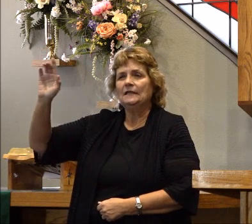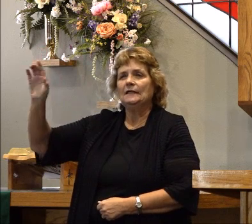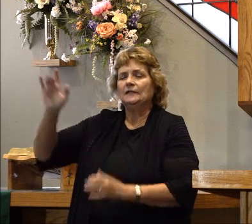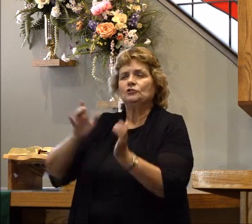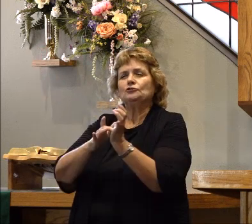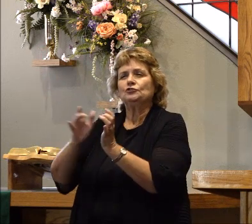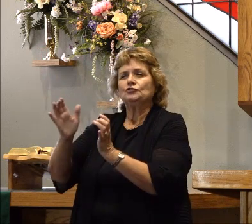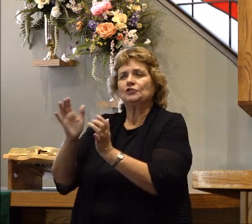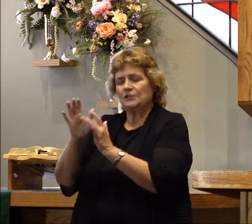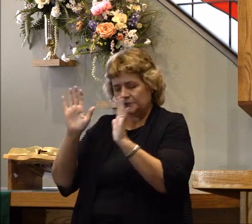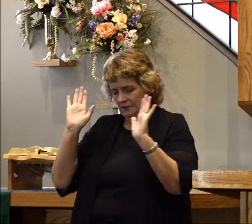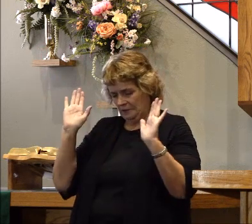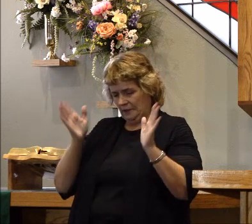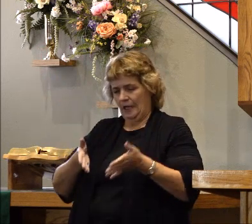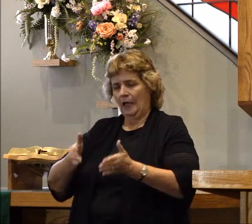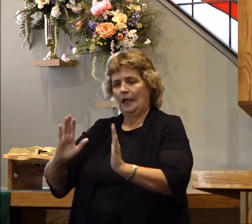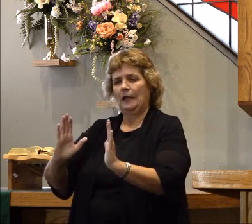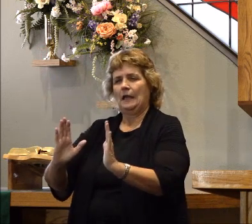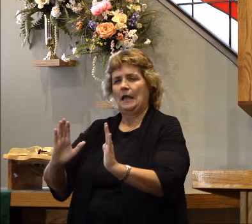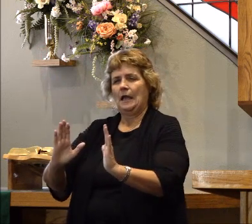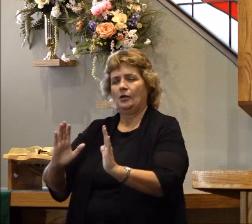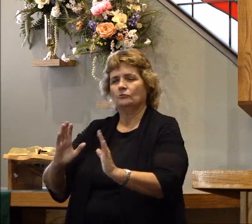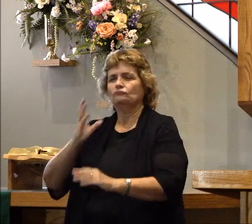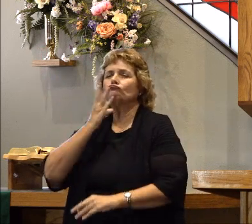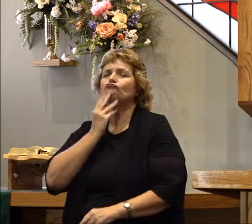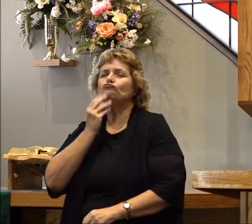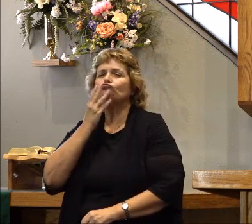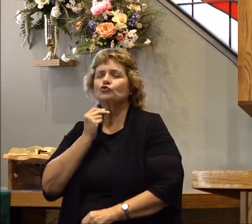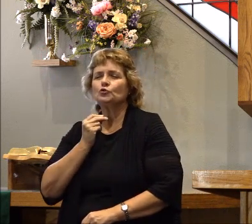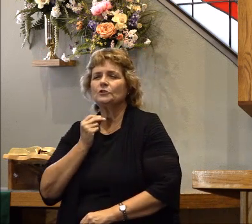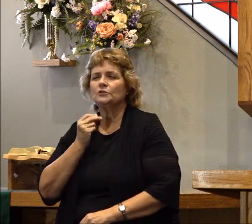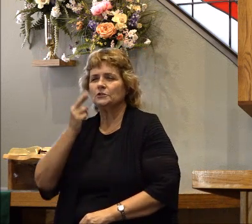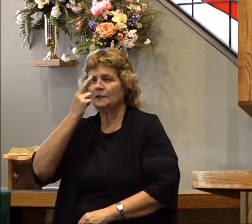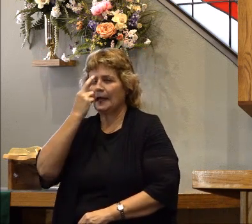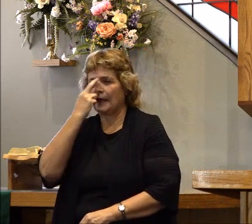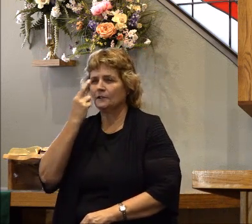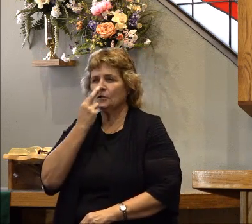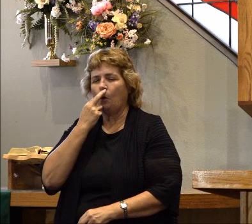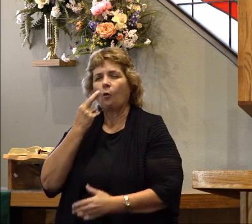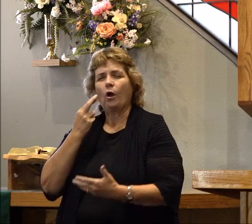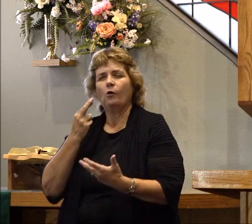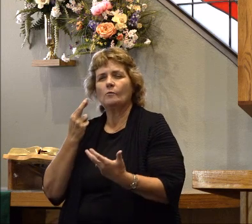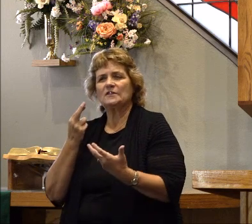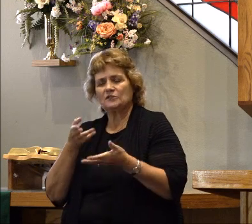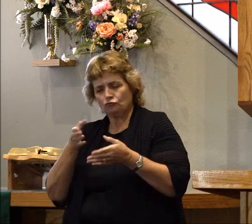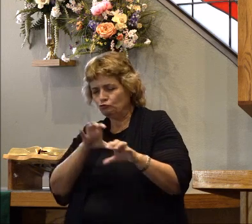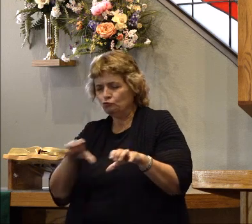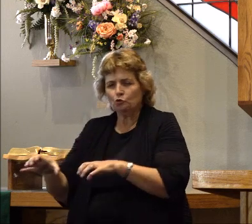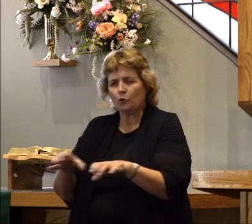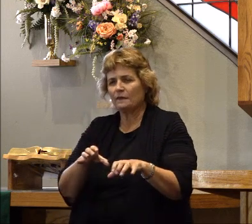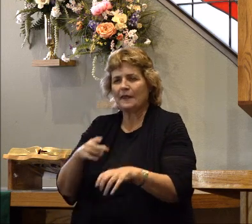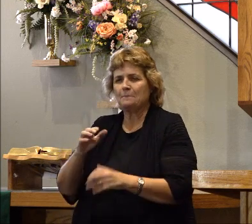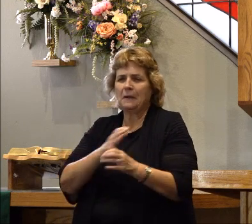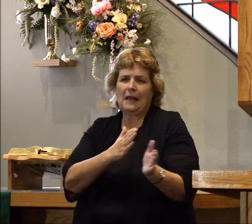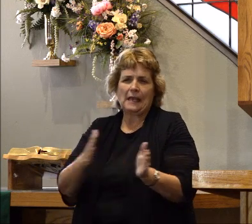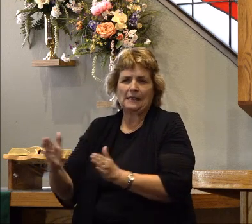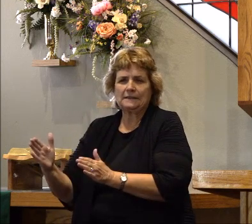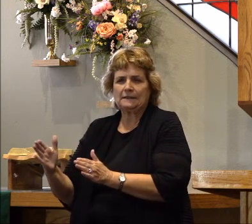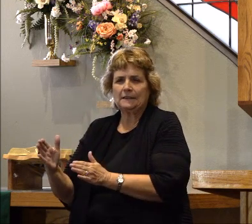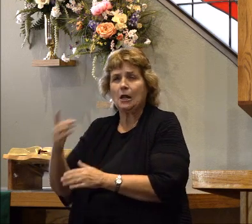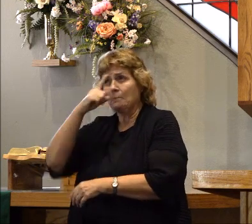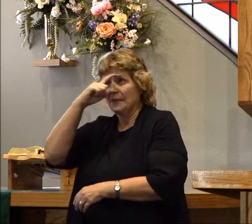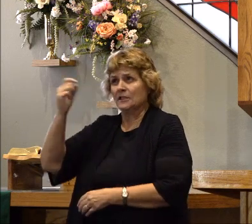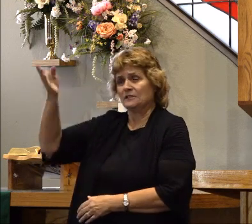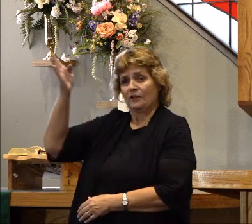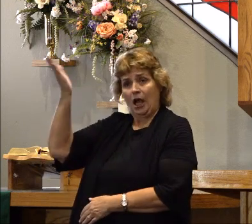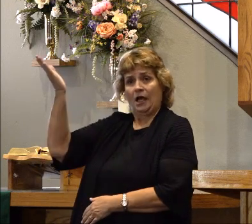was really a submission to God the Father, according to our epistle lesson this morning. His submission